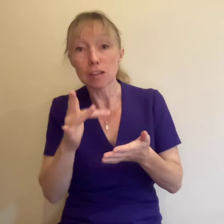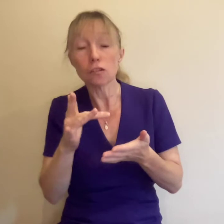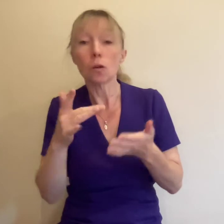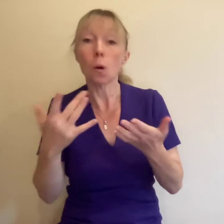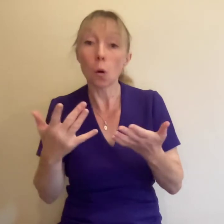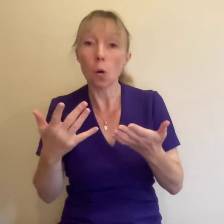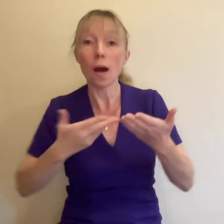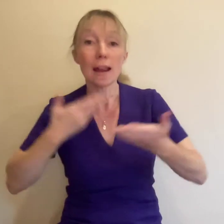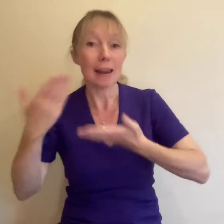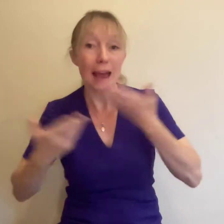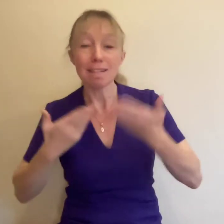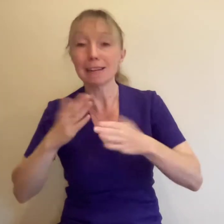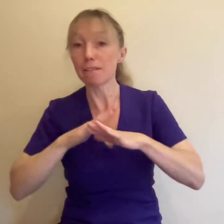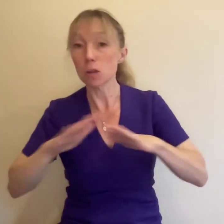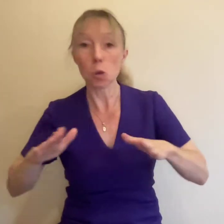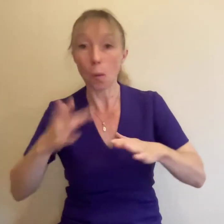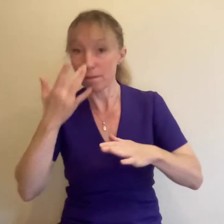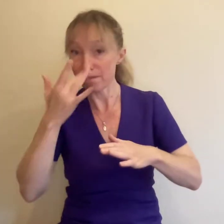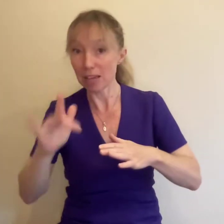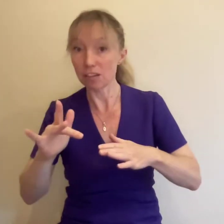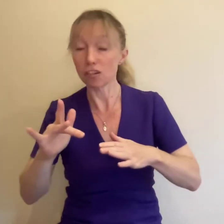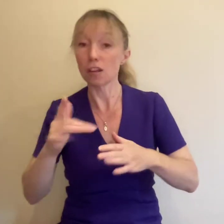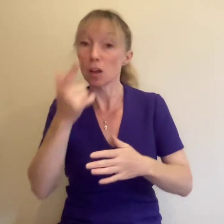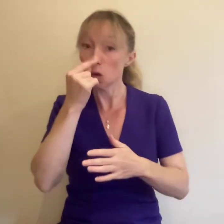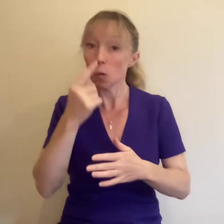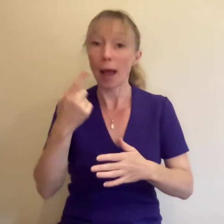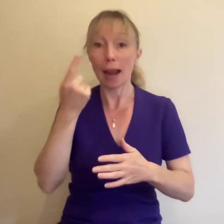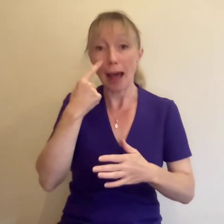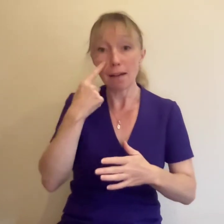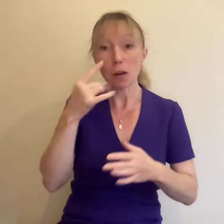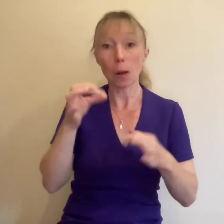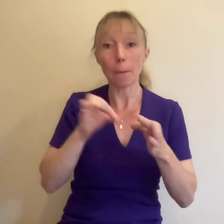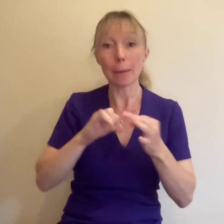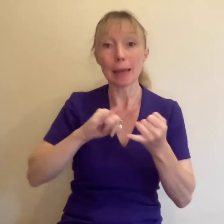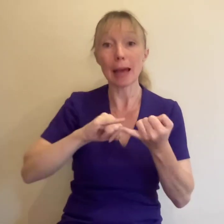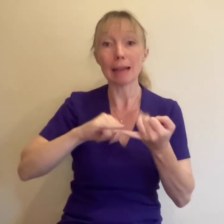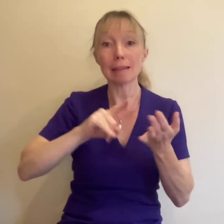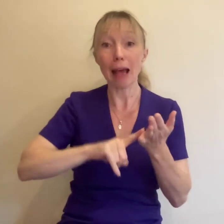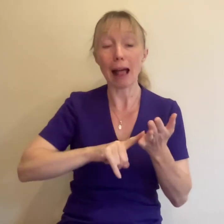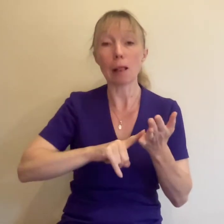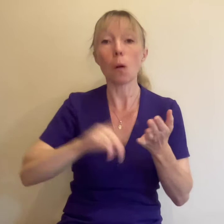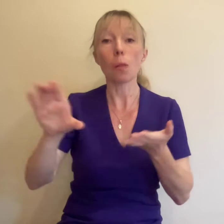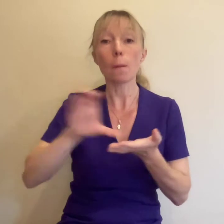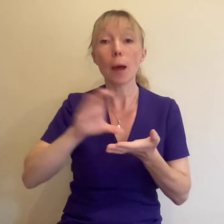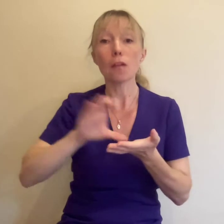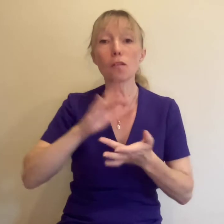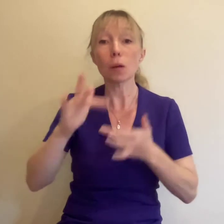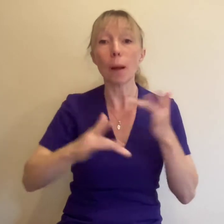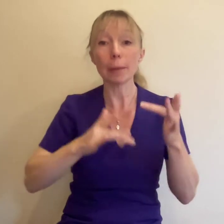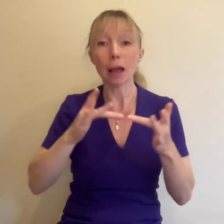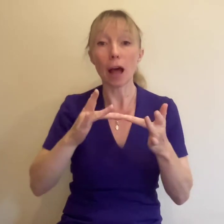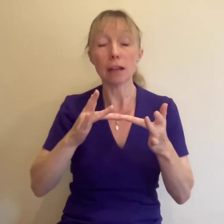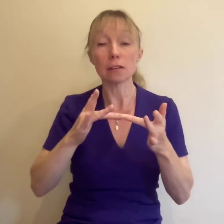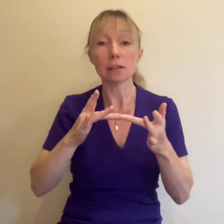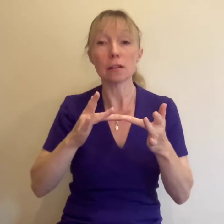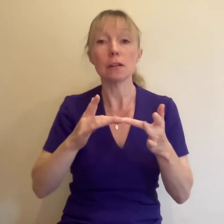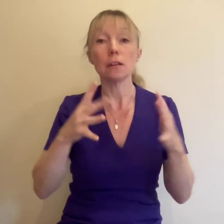the BSL video and read doc versions of these FAQs on the bursary website on